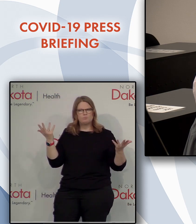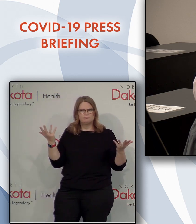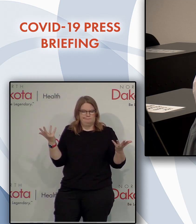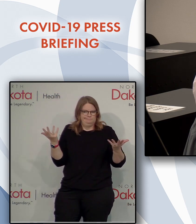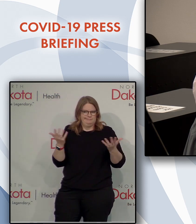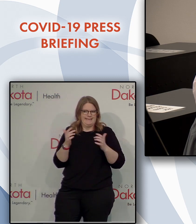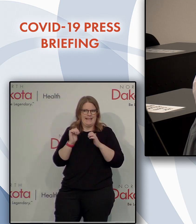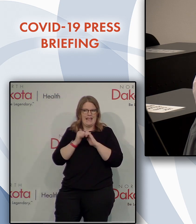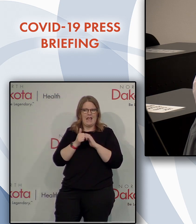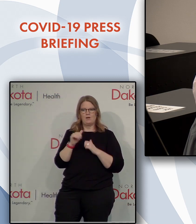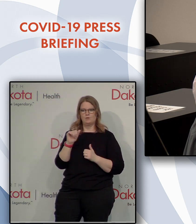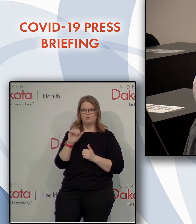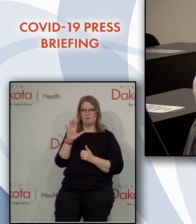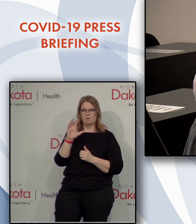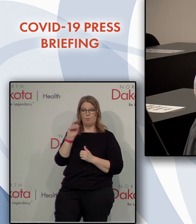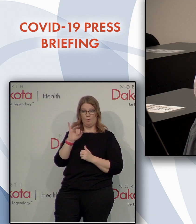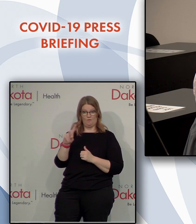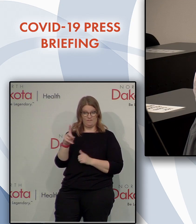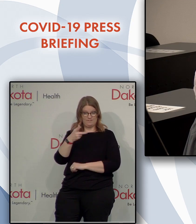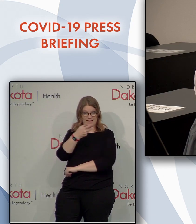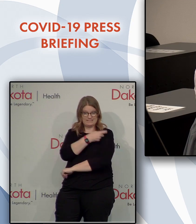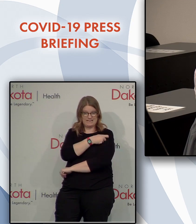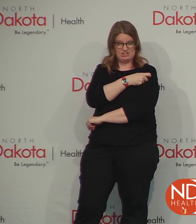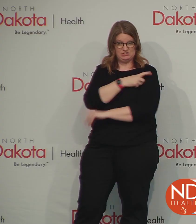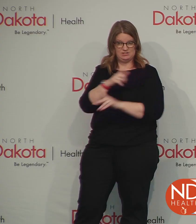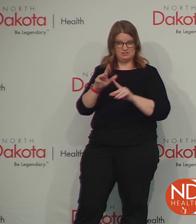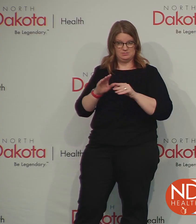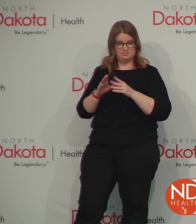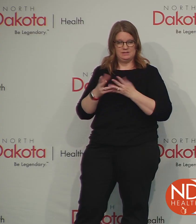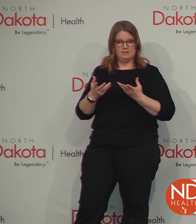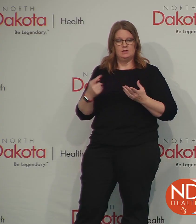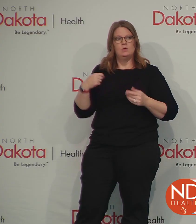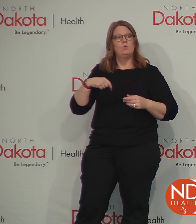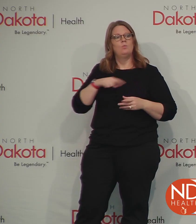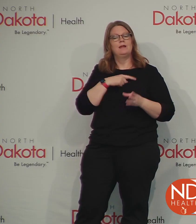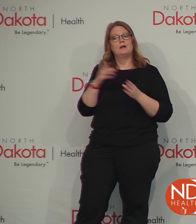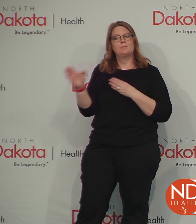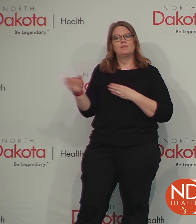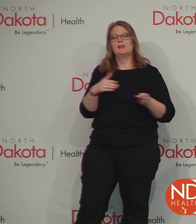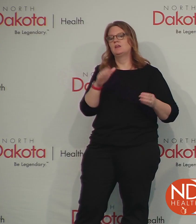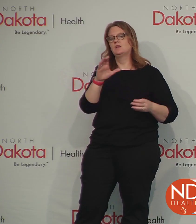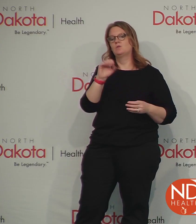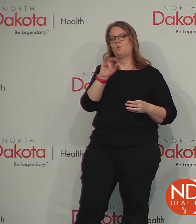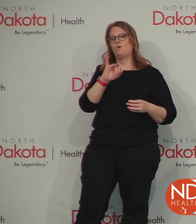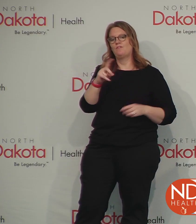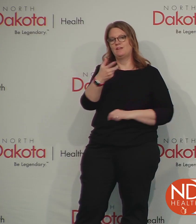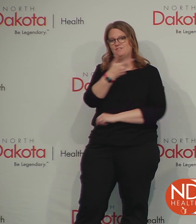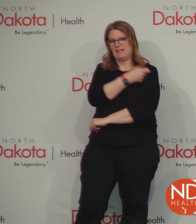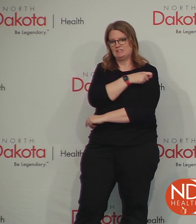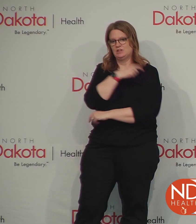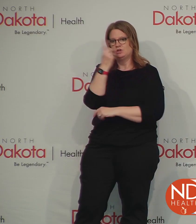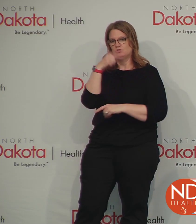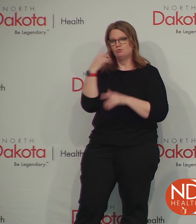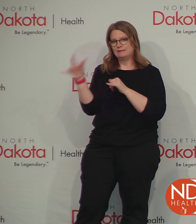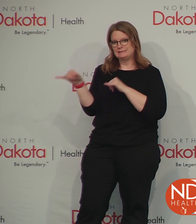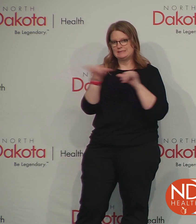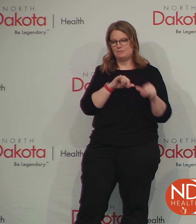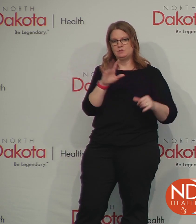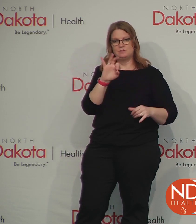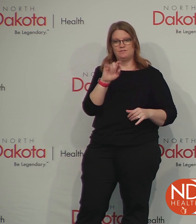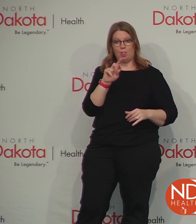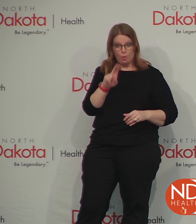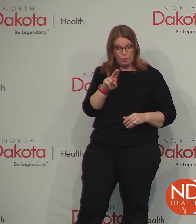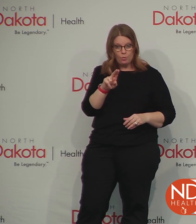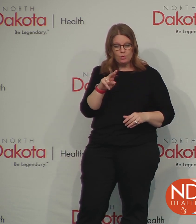our COVID vaccinations will take? We're planning for COVID vaccinations to look similar to flu vaccine. We